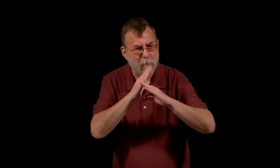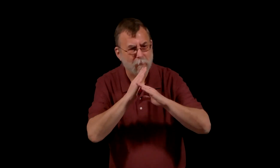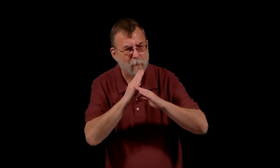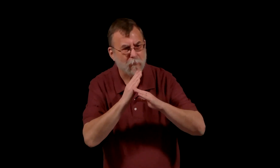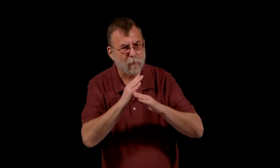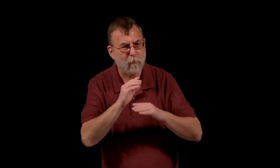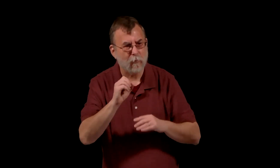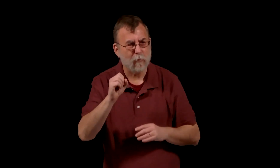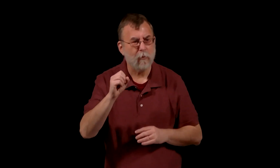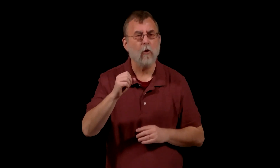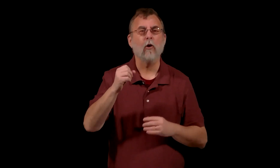Thank you